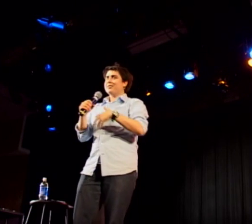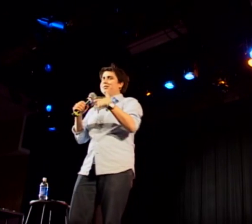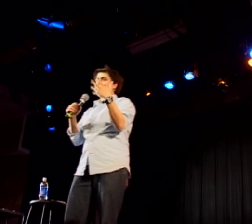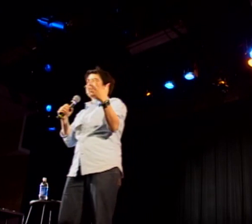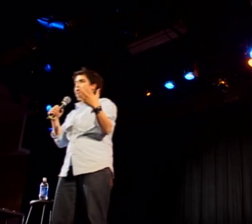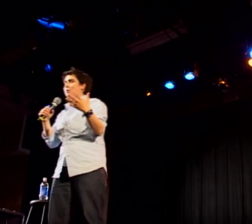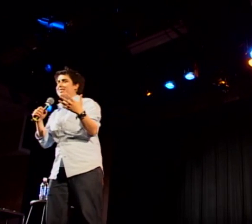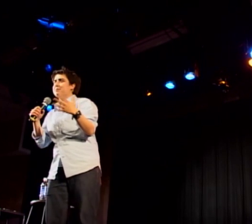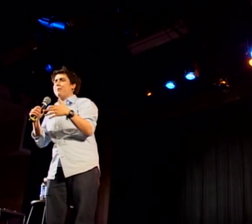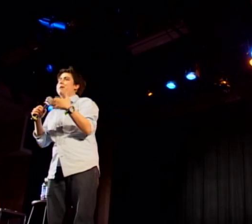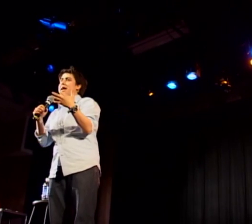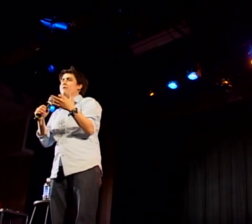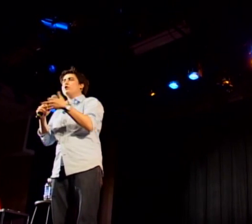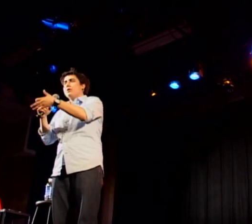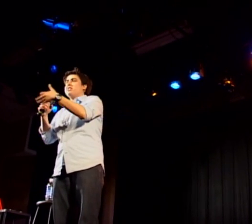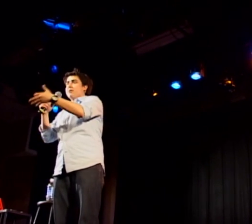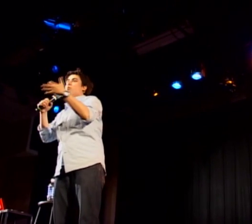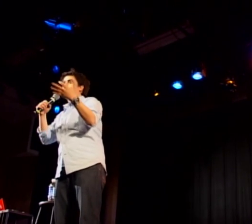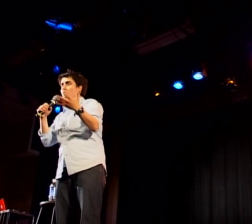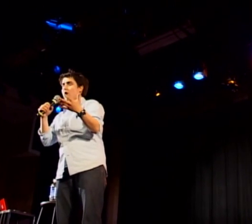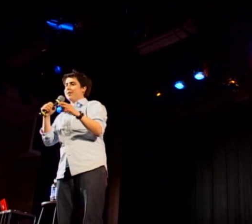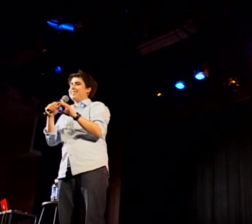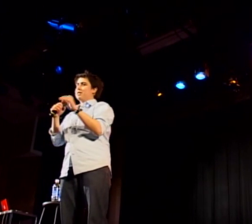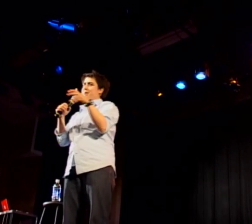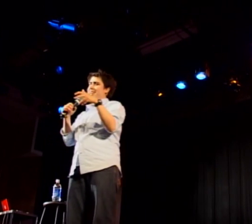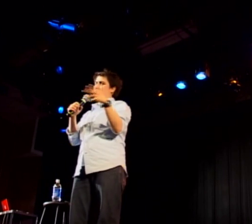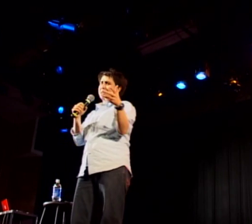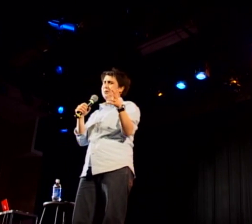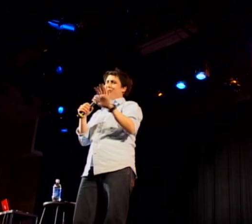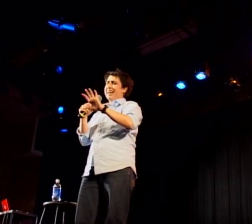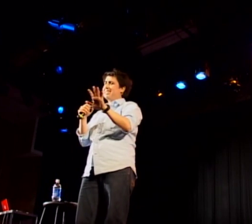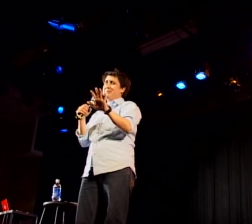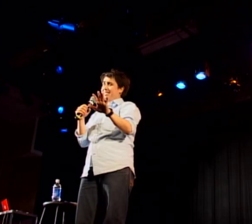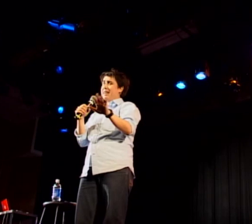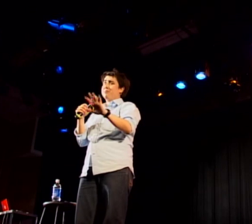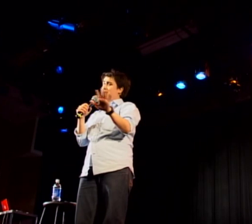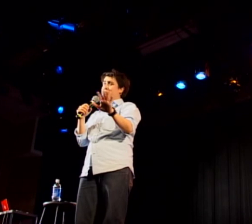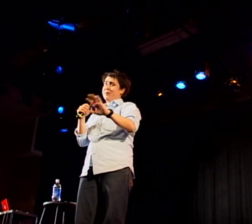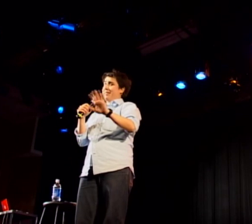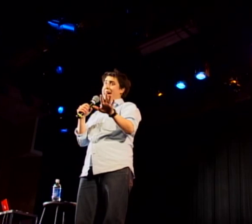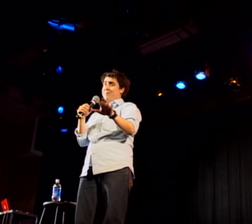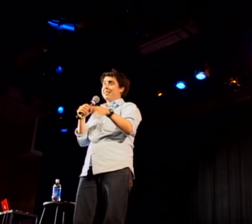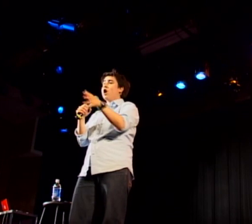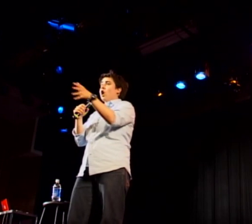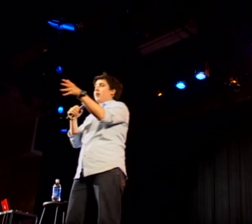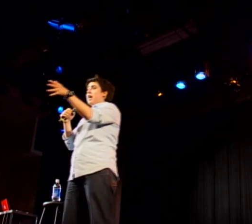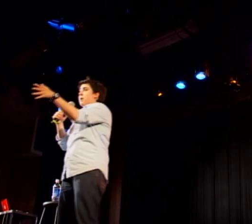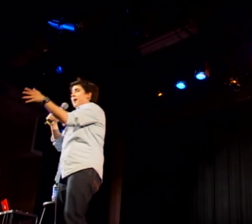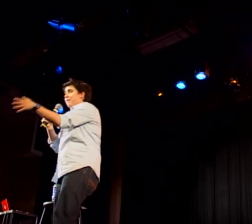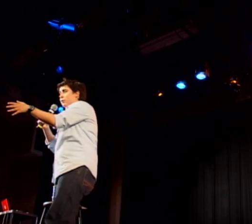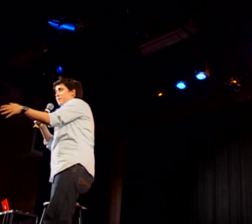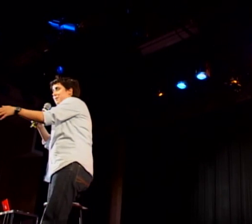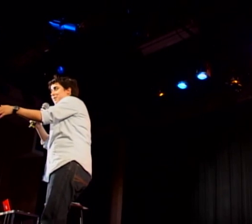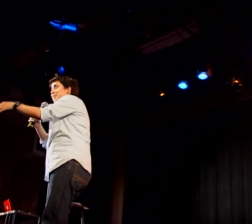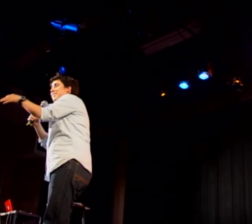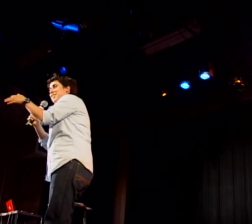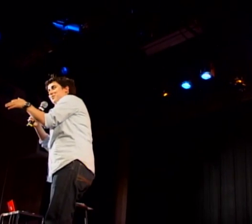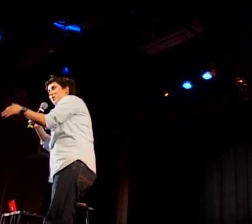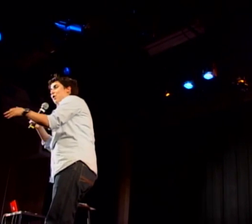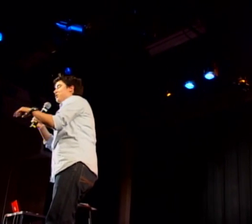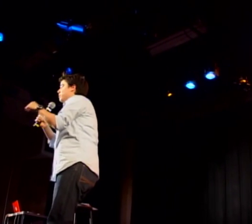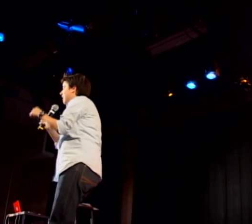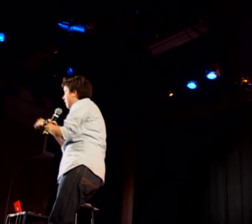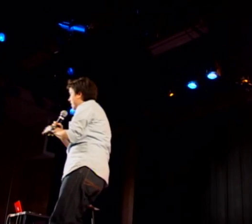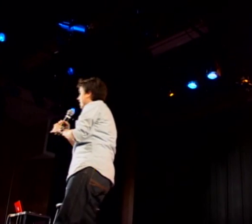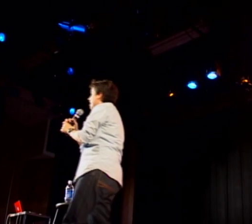pain. There's nothing else she wants to see me in, but pain for doing something wrong. Okay, not just pain in general. That's messed up. Deaf people aren't that mean. Okay, pain for doing something